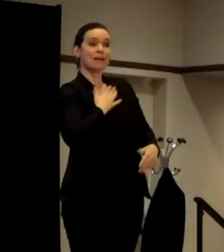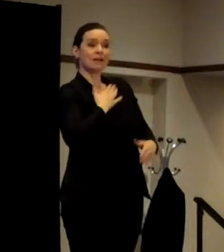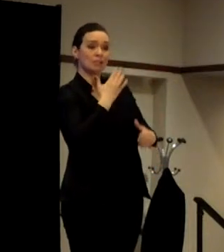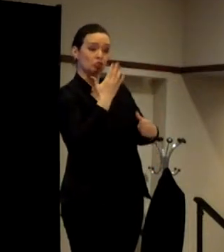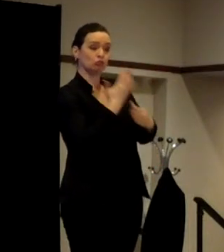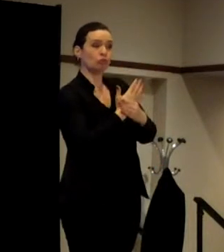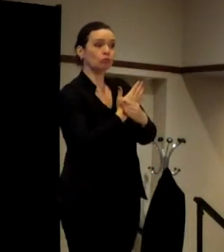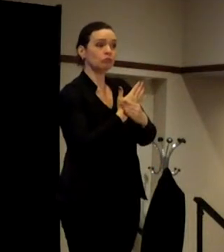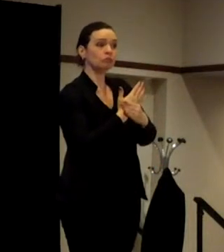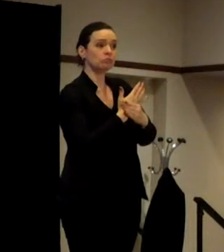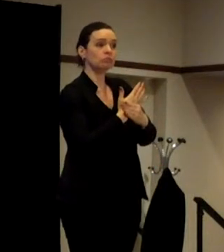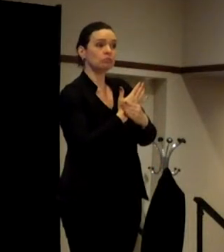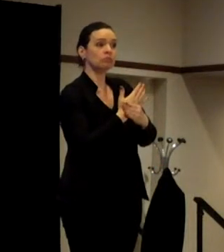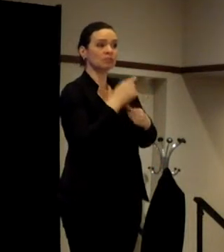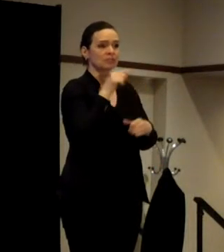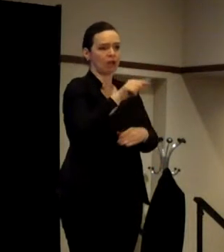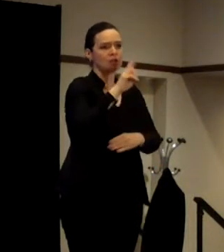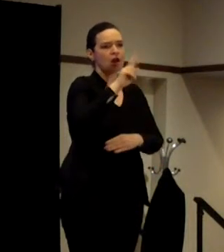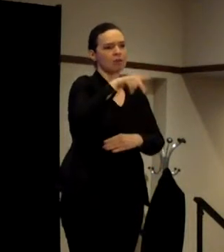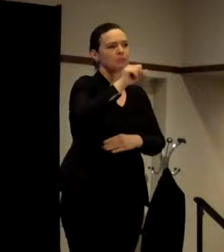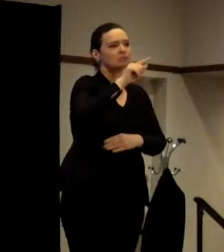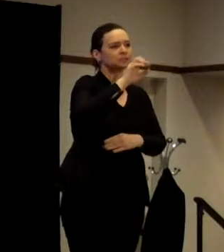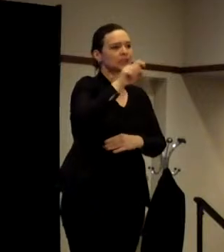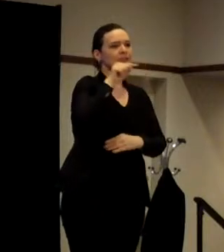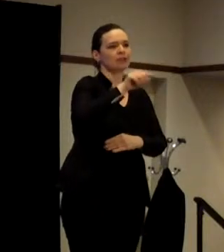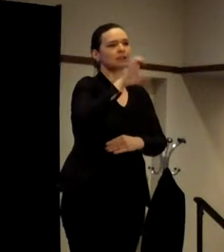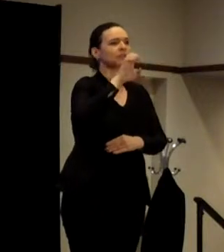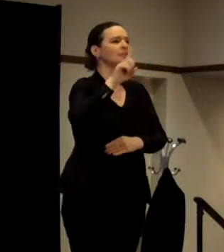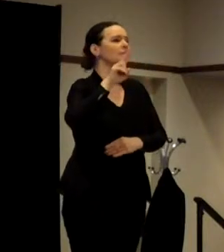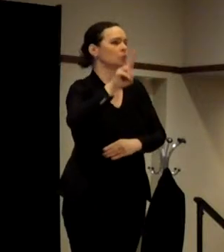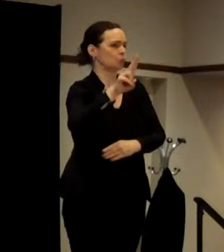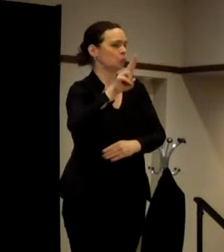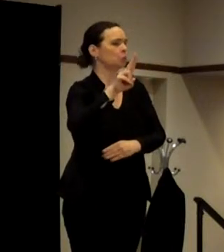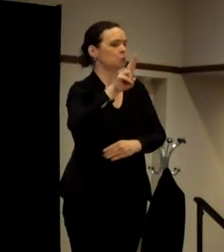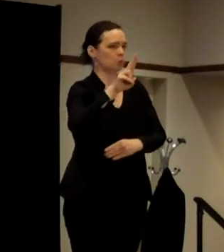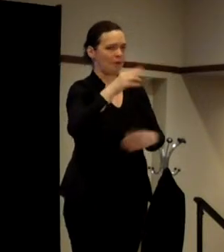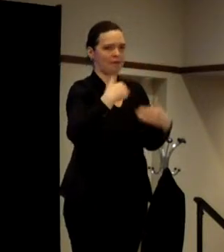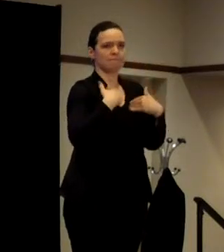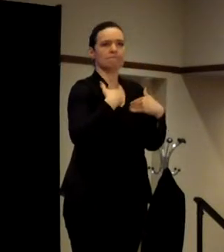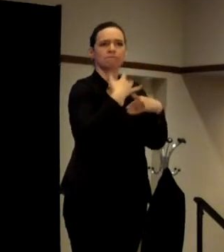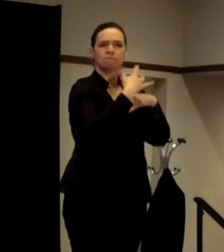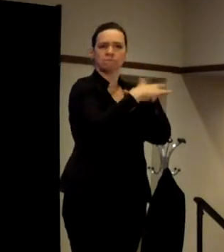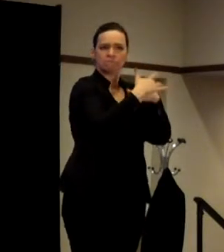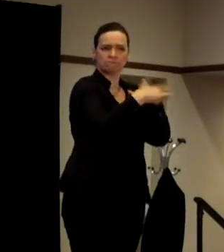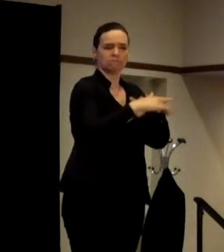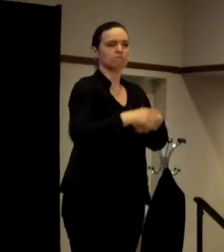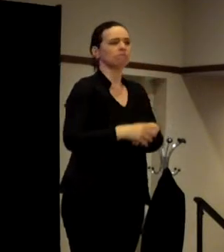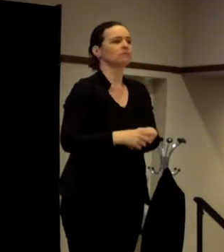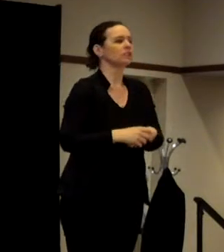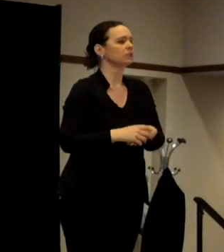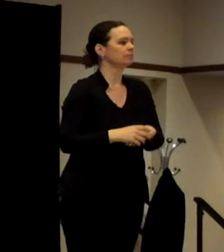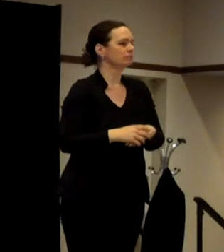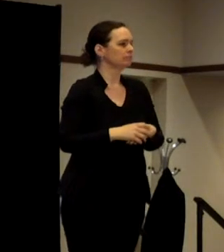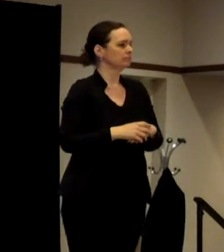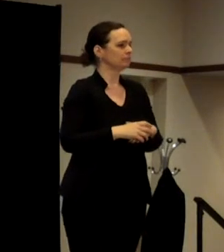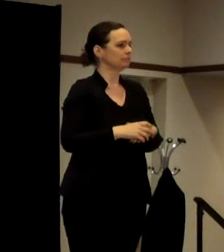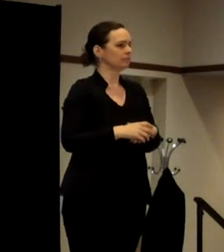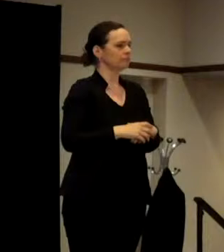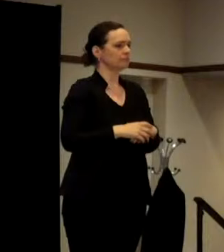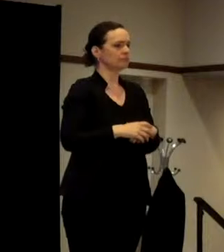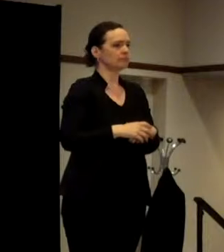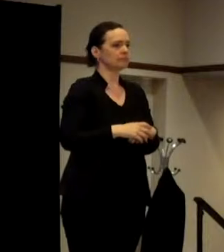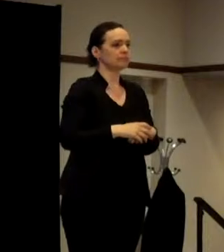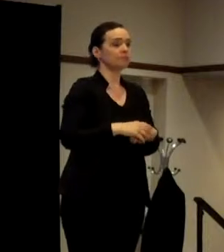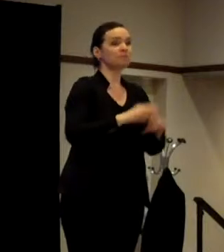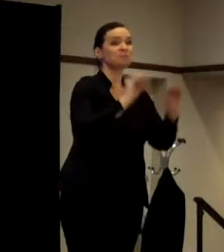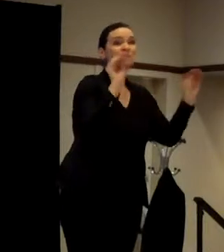Asymptomatic testing, we've been doing asymptomatic testing here at the On Center 4 days a week. In addition to that, we've been doing community sites. You can